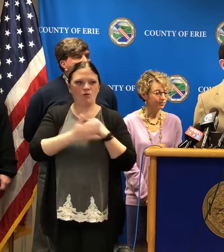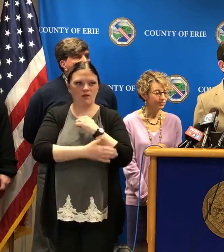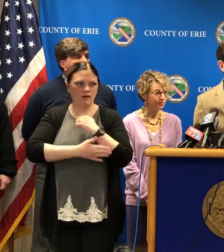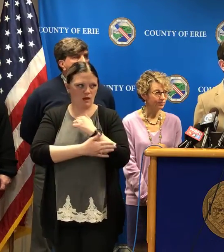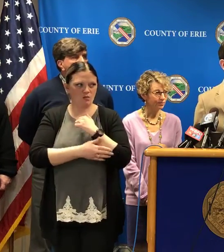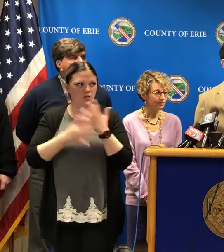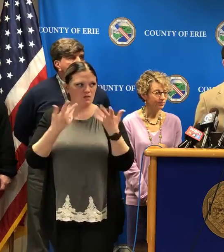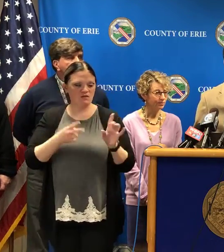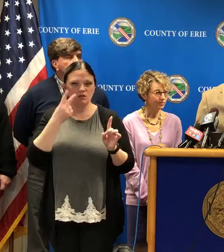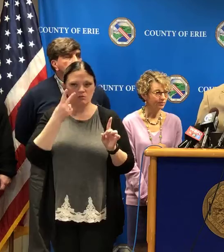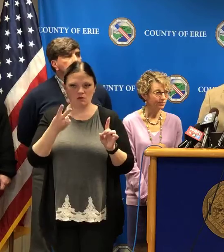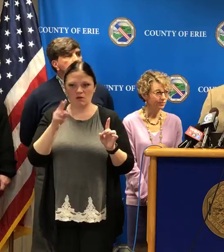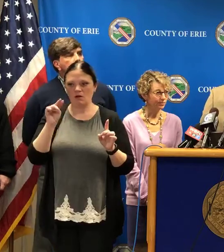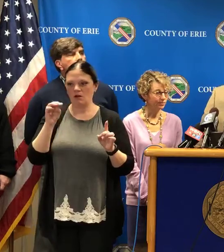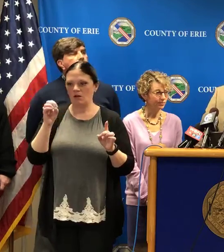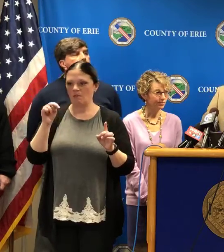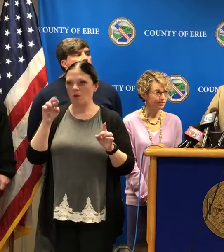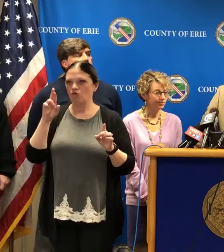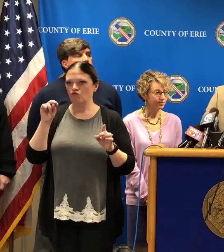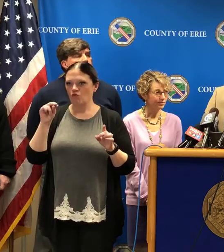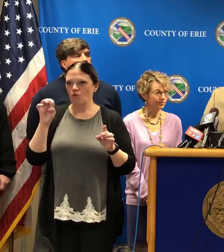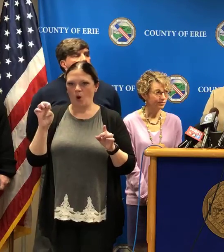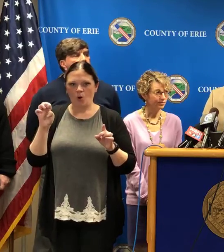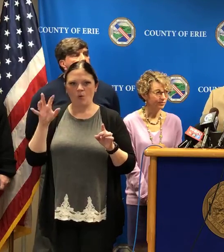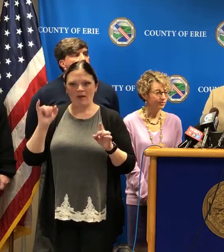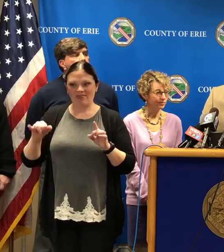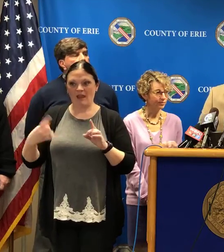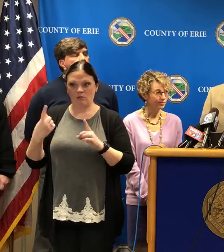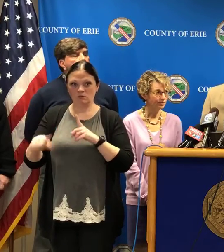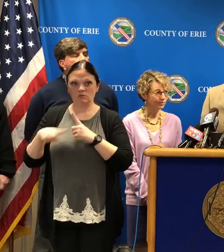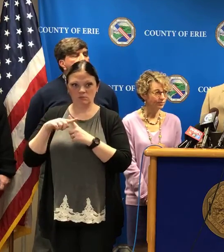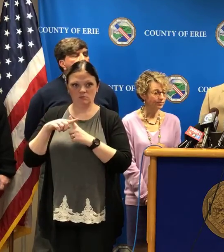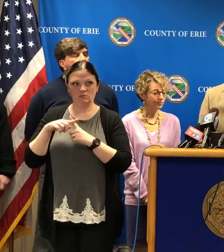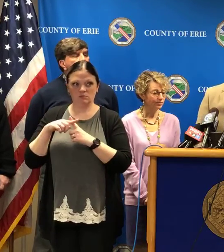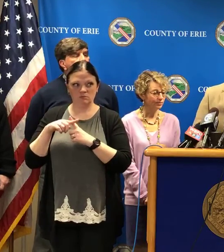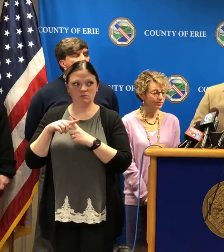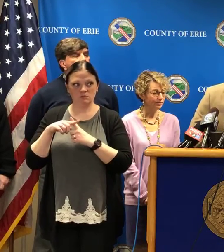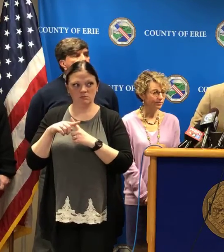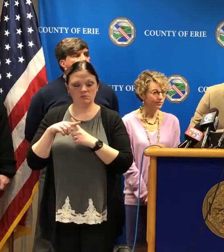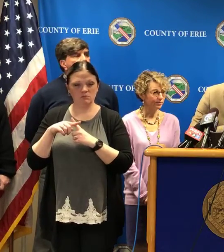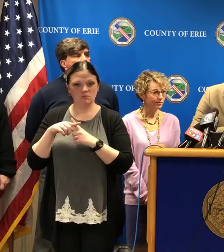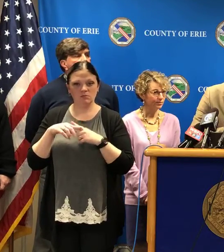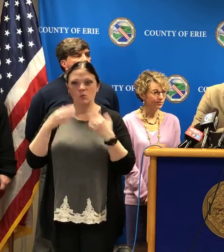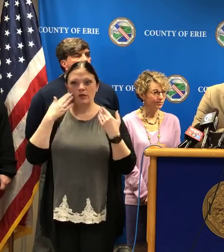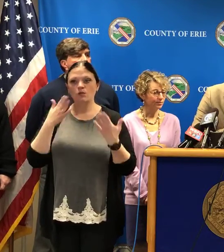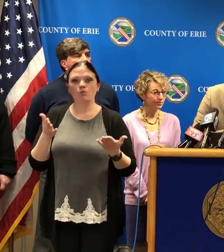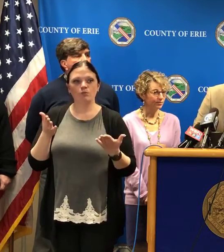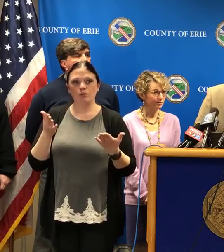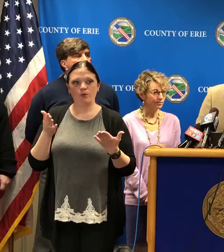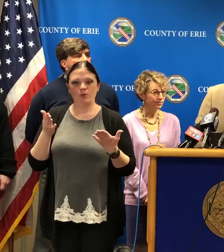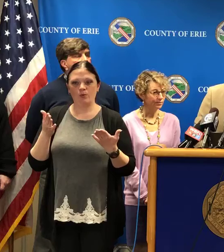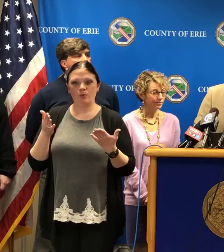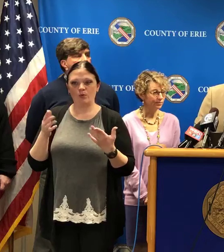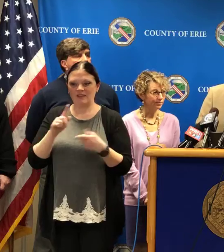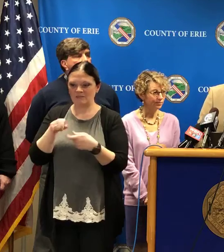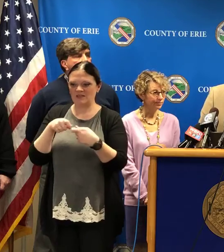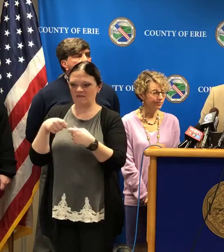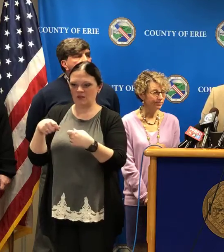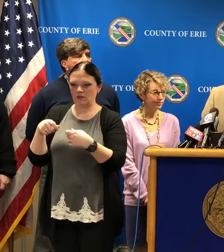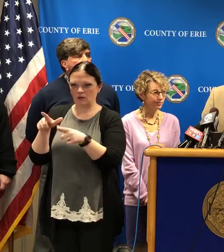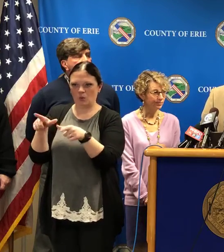you saw, we tested in Monroe County, and that one came back positive. So I don't know the locations of all of